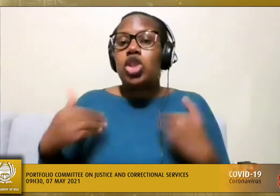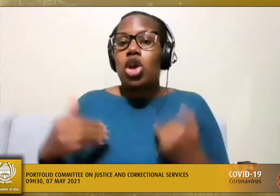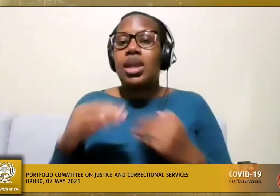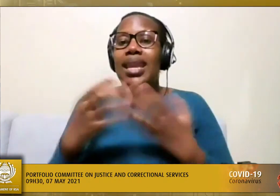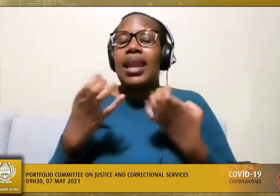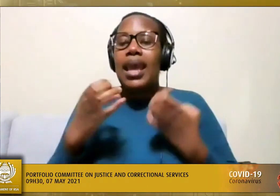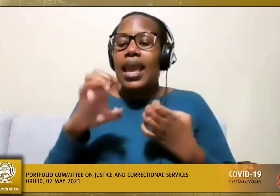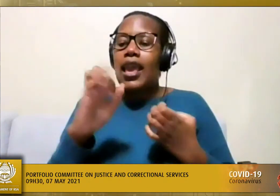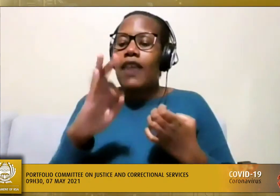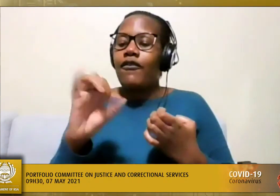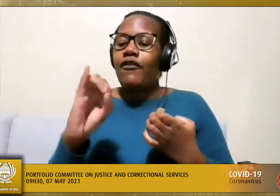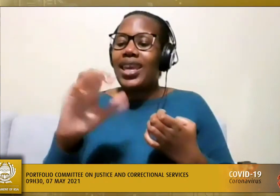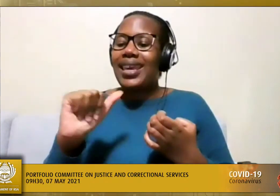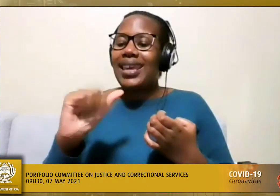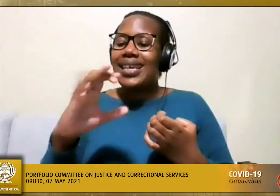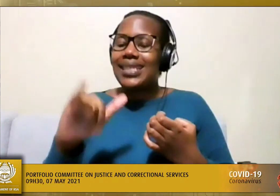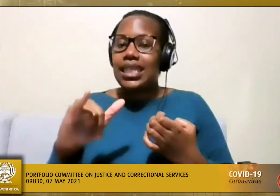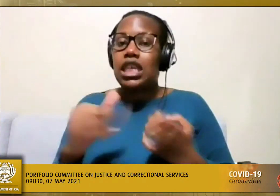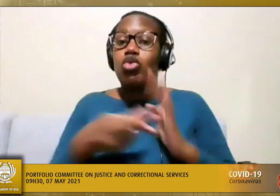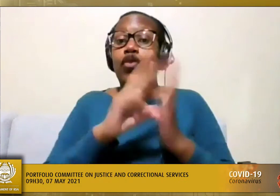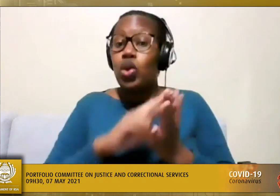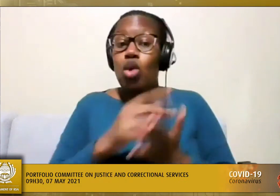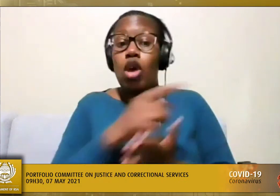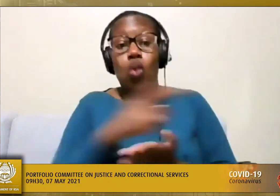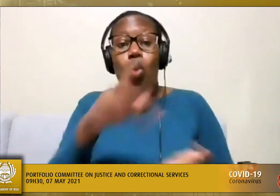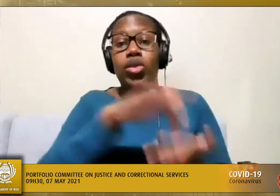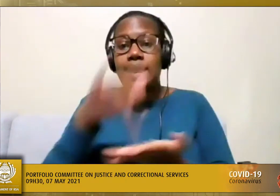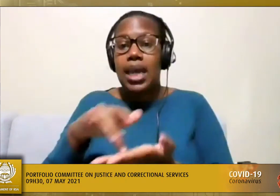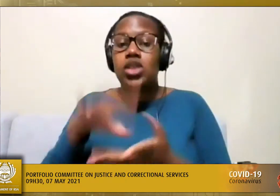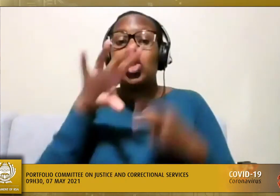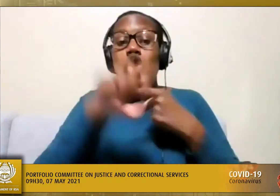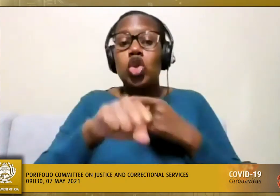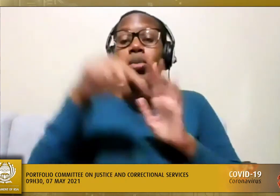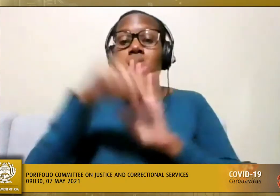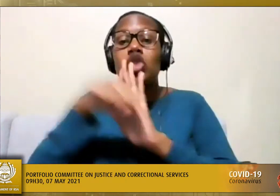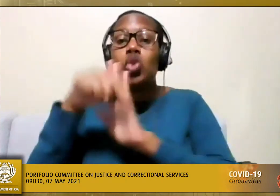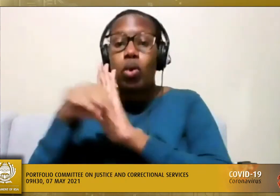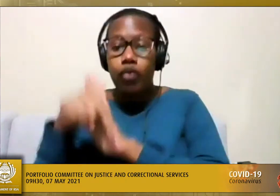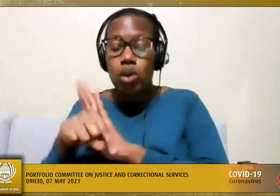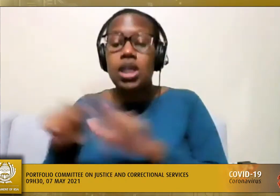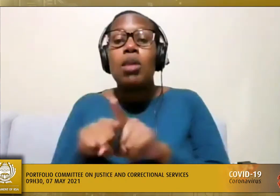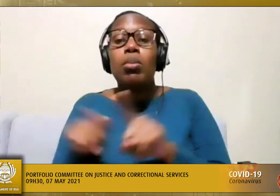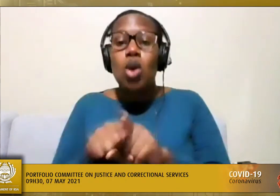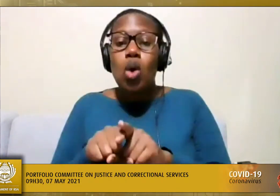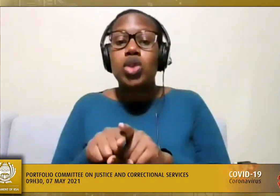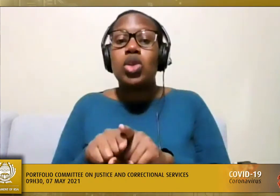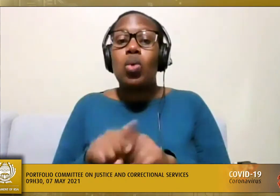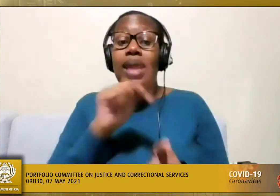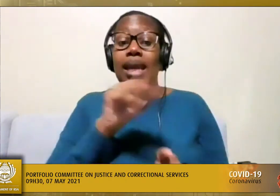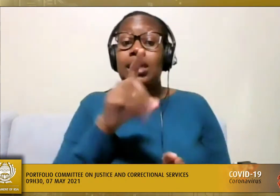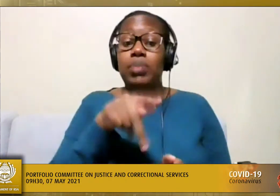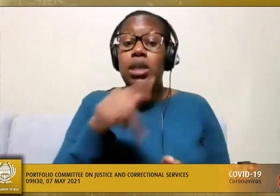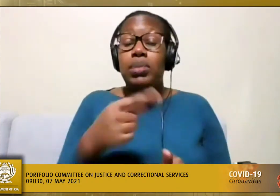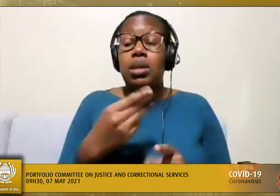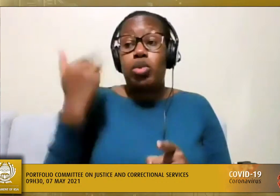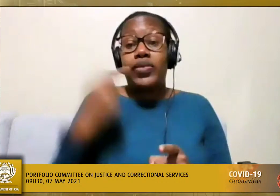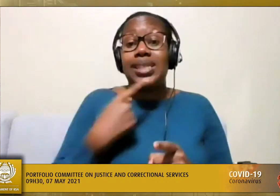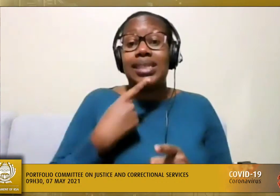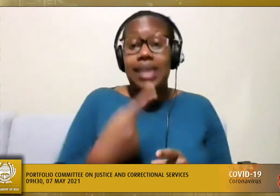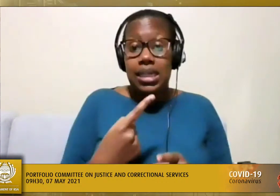of all the sites to determine what are the shortfalls and also to determine what the ndpp previously stated